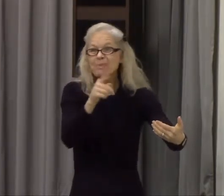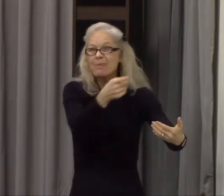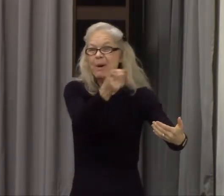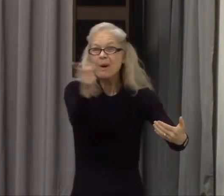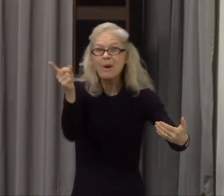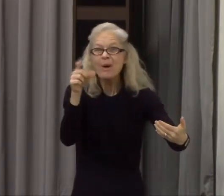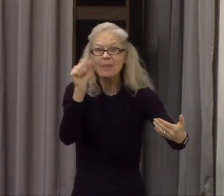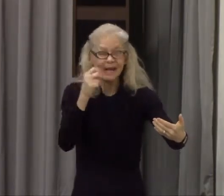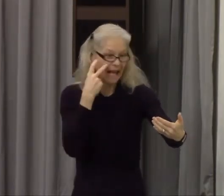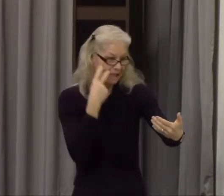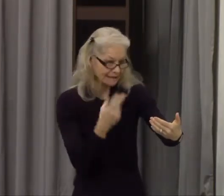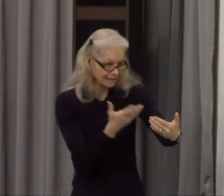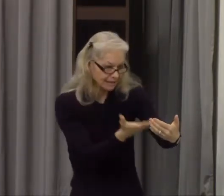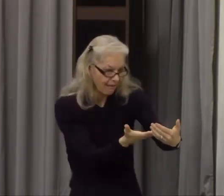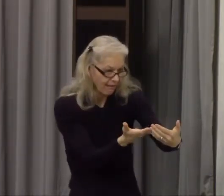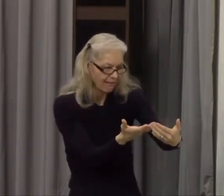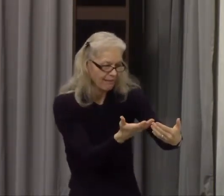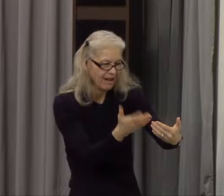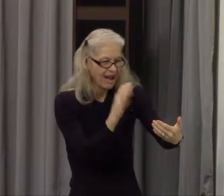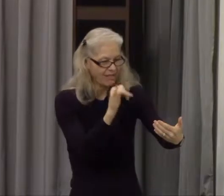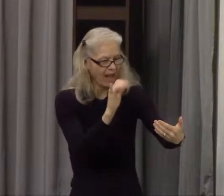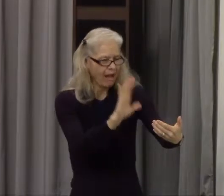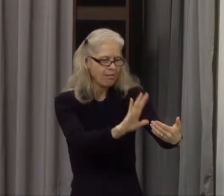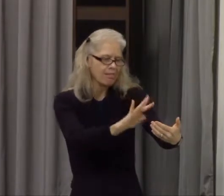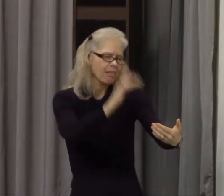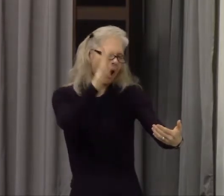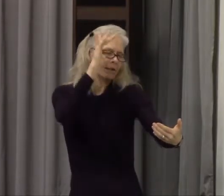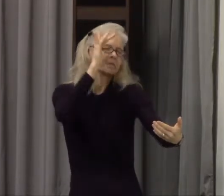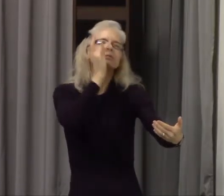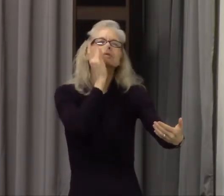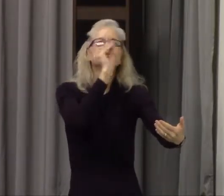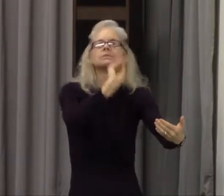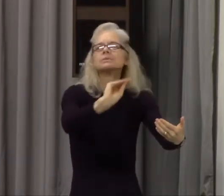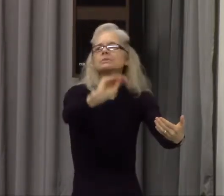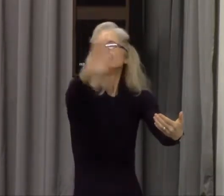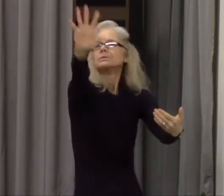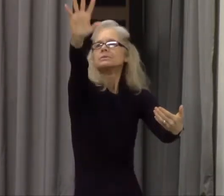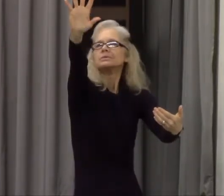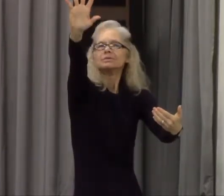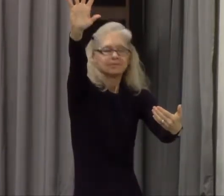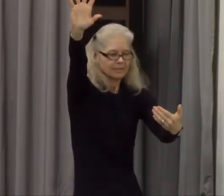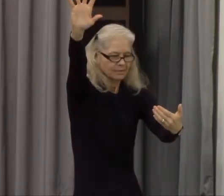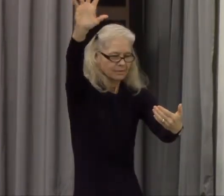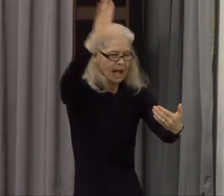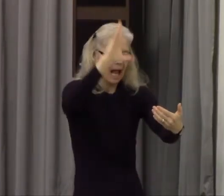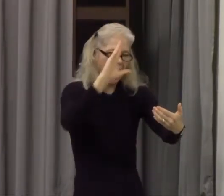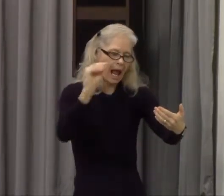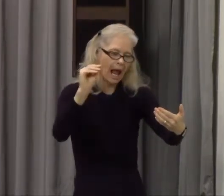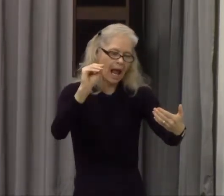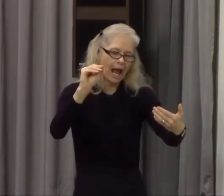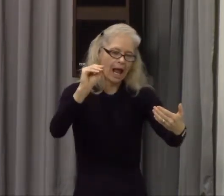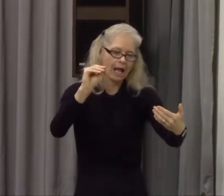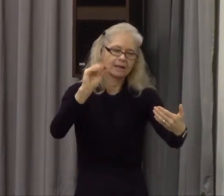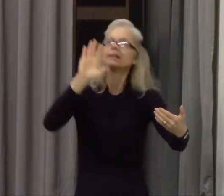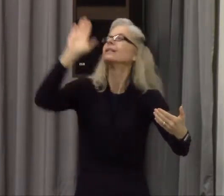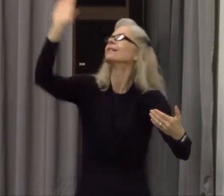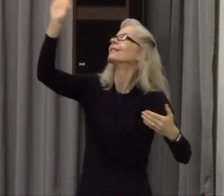A light to lighten the Gentiles and the glory of thy people,